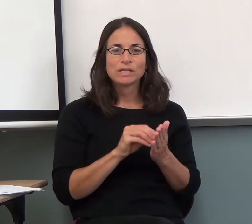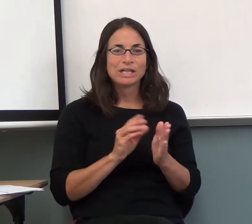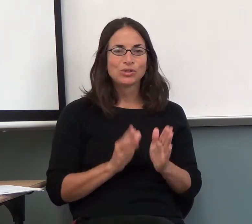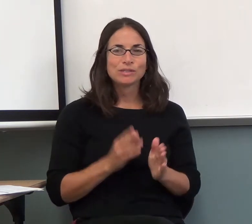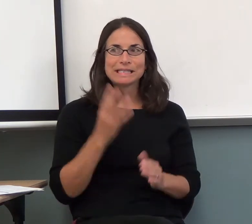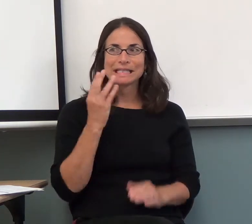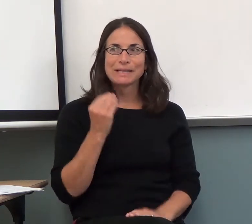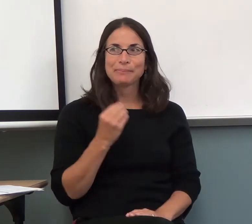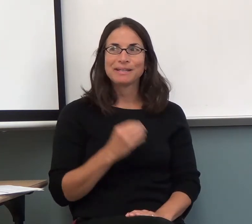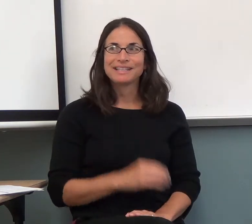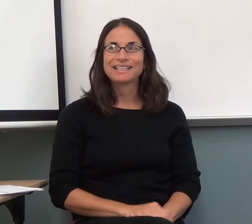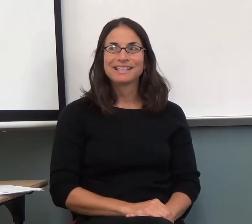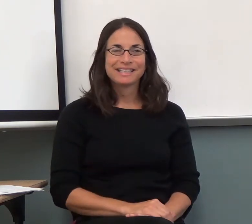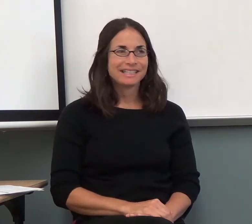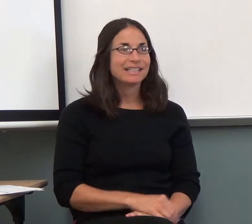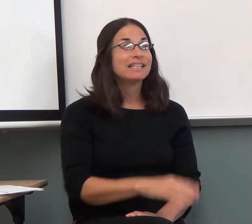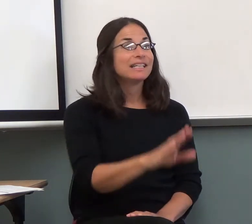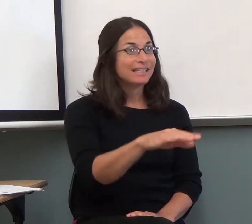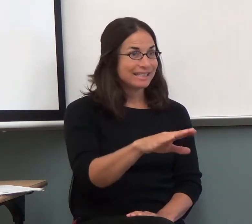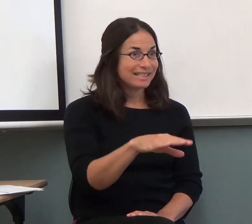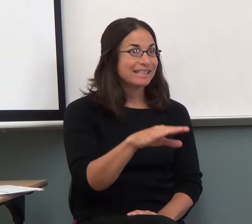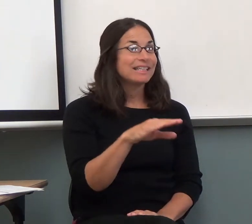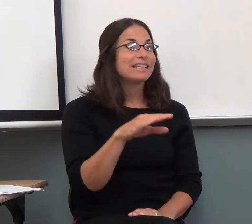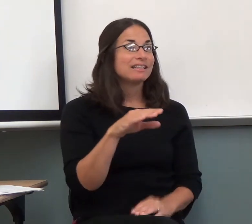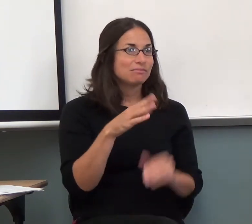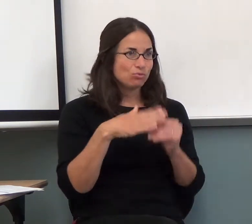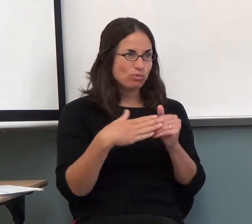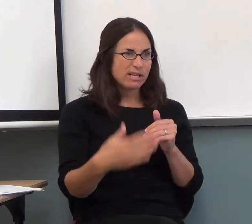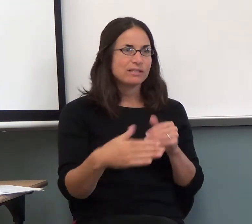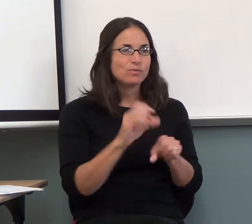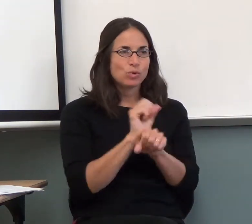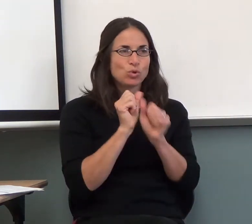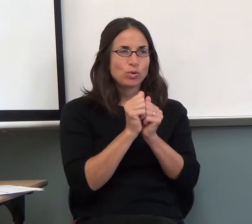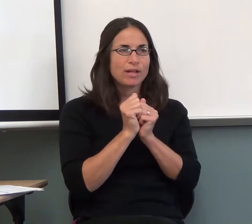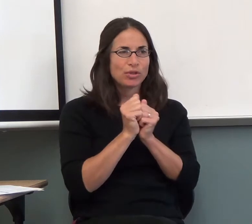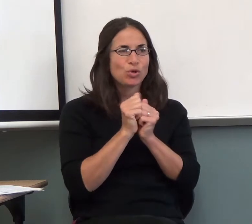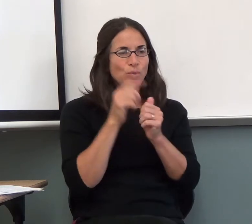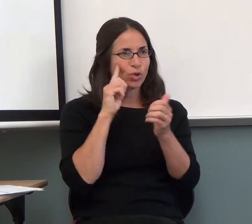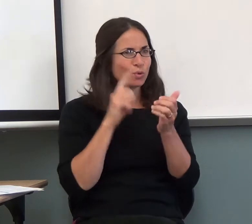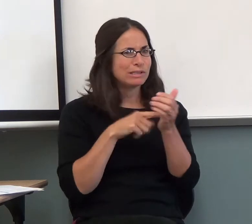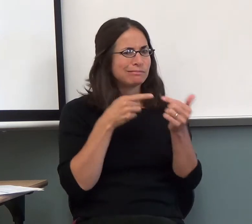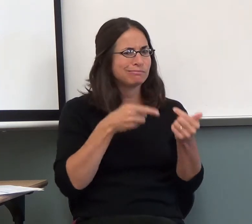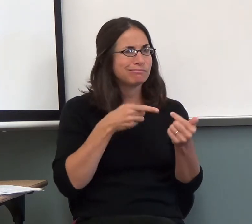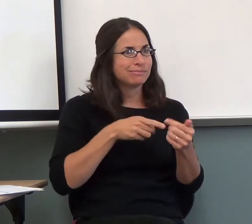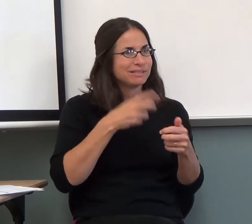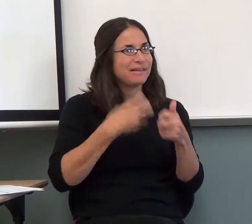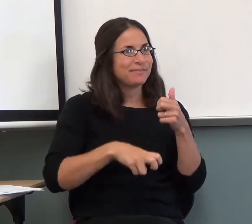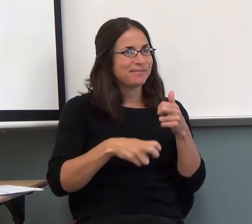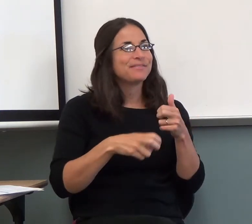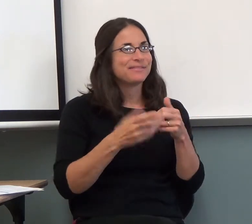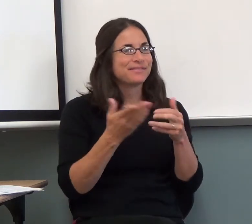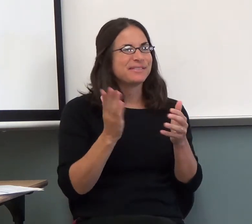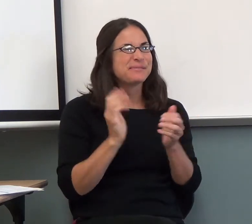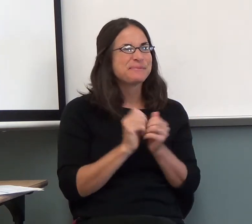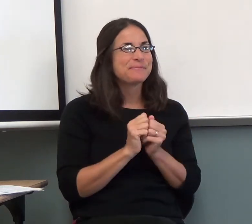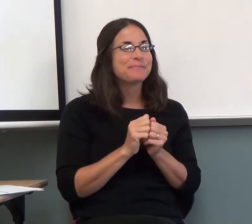Okay, so let's see if we can do the rest of these together. Some of you who are still struggling a little bit, we're gonna work on them together. So again, we're looking for